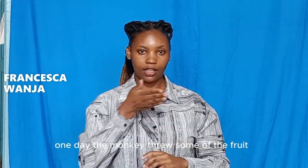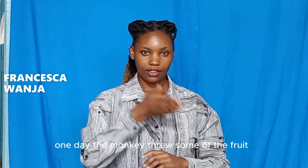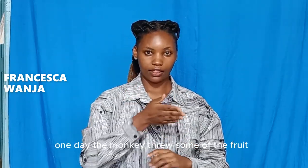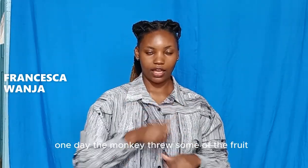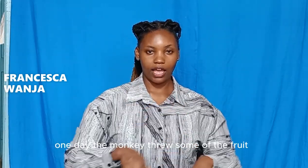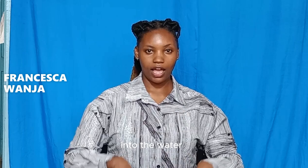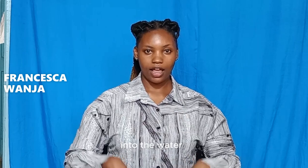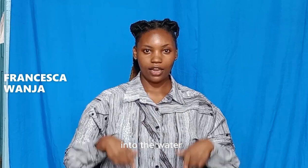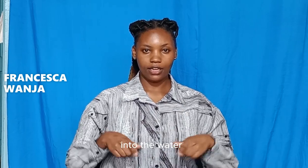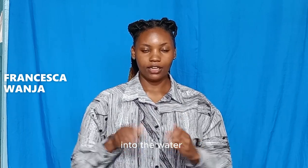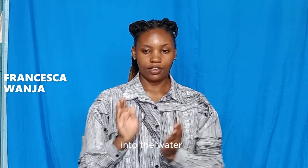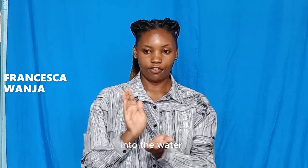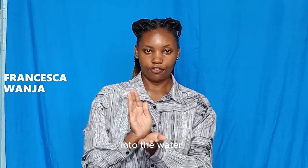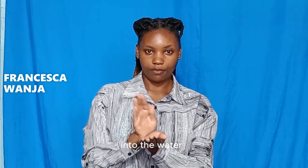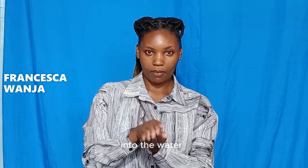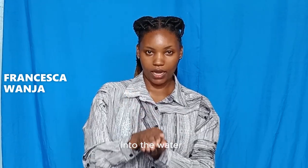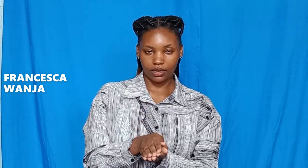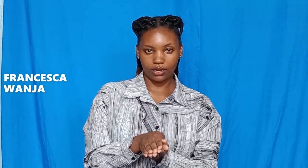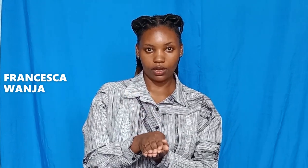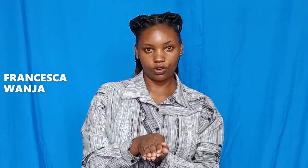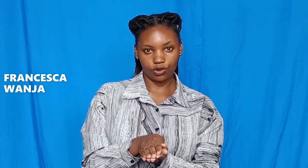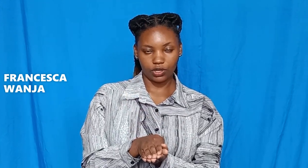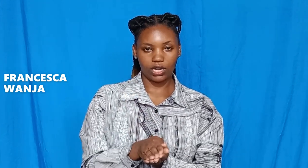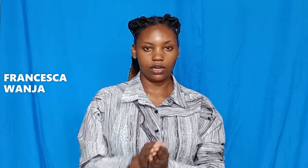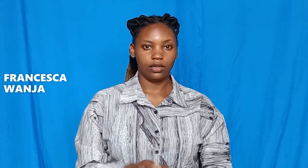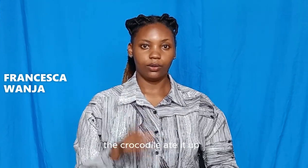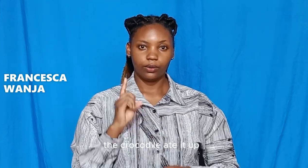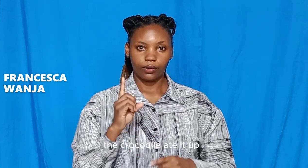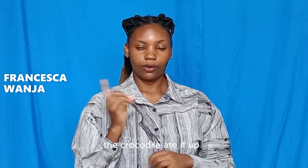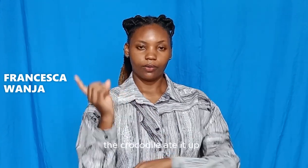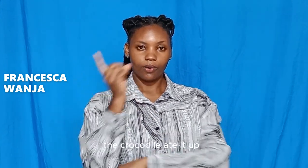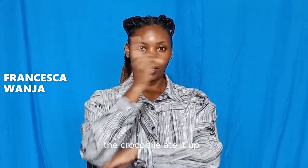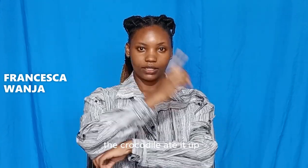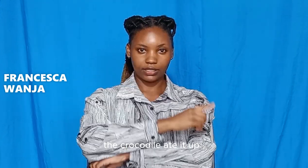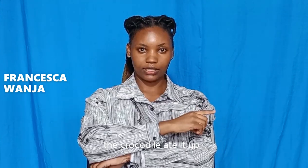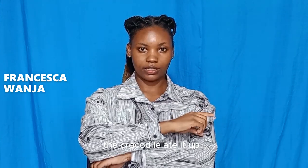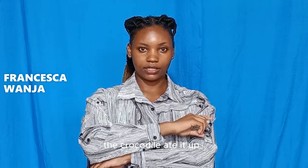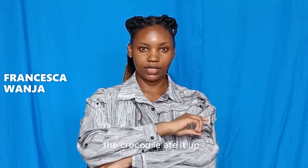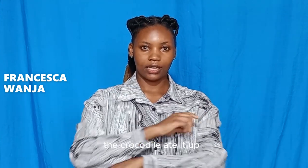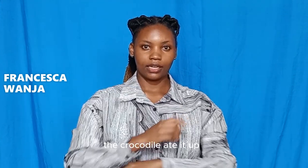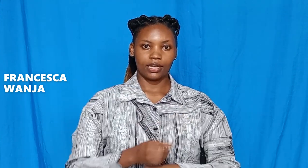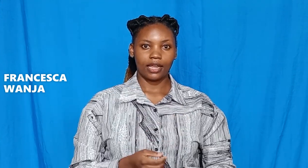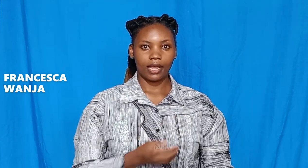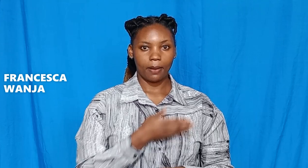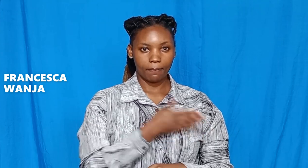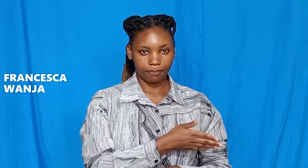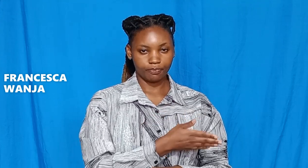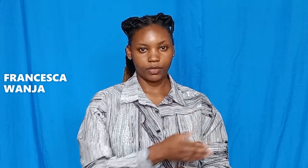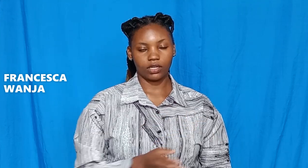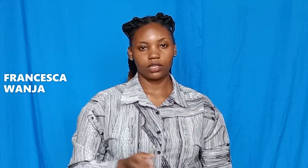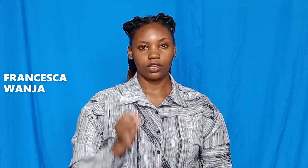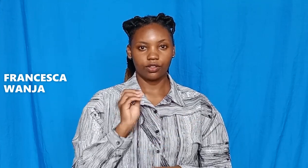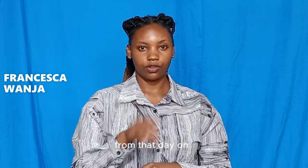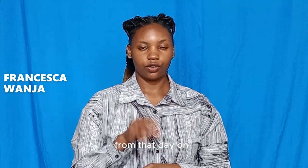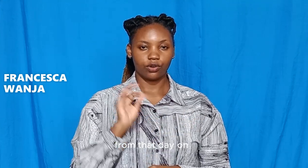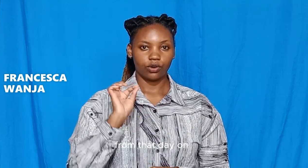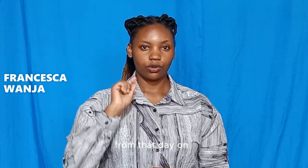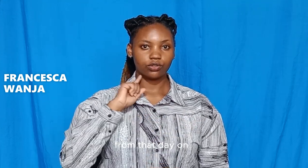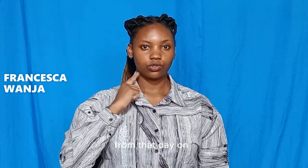fruit into the water. The crocodile ate it up. From that day